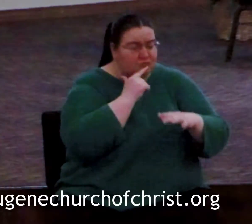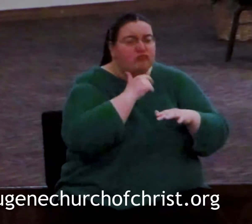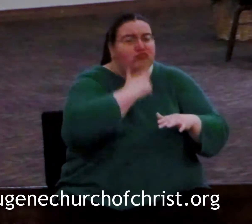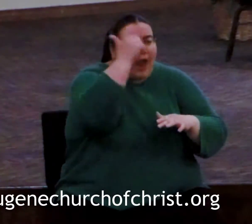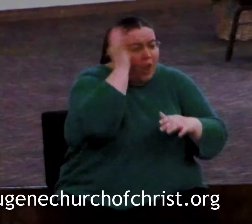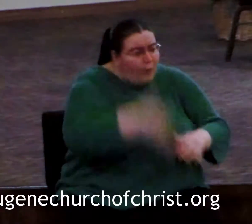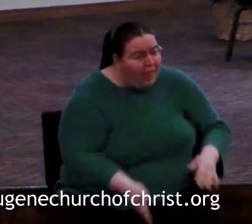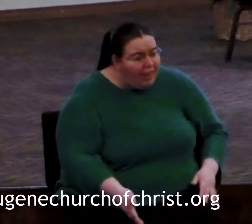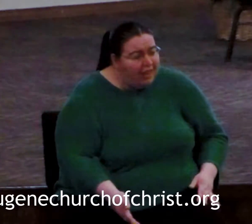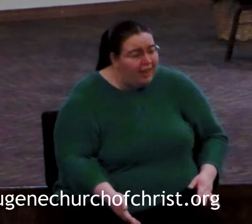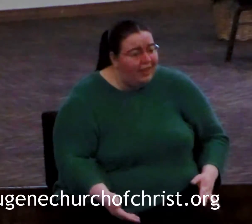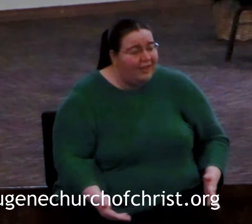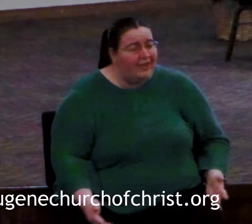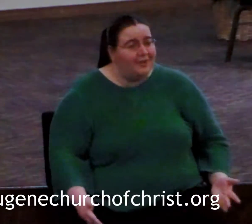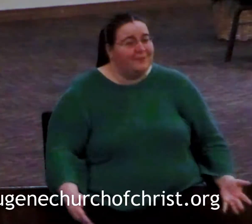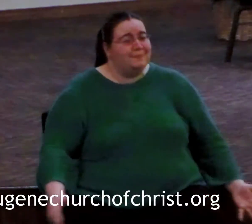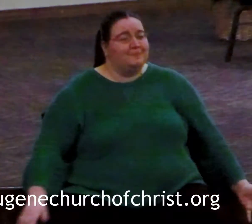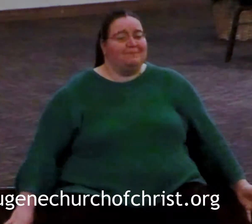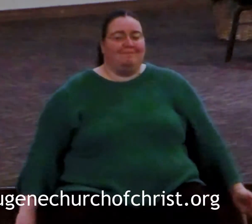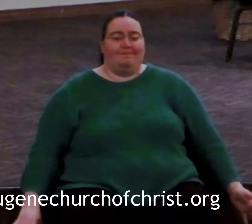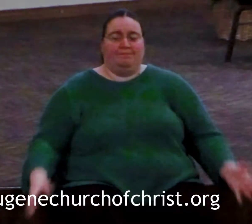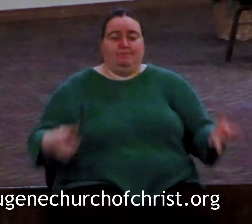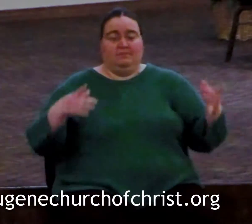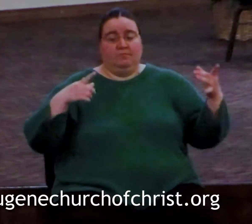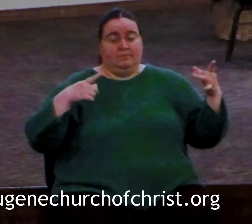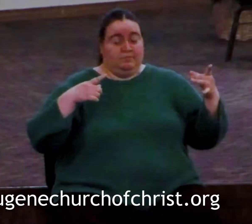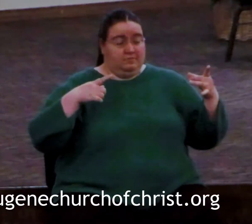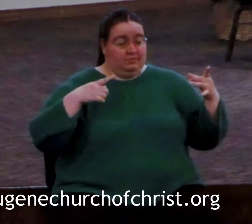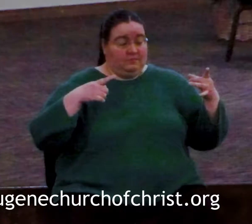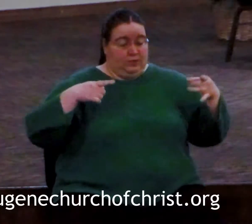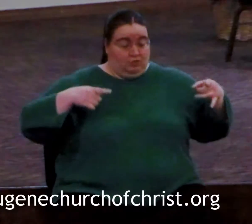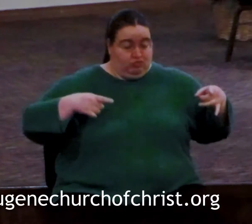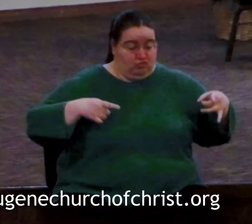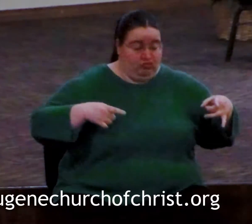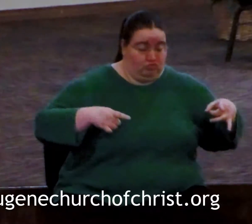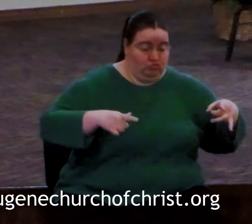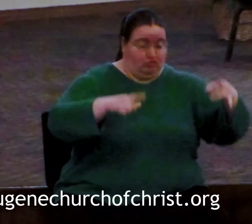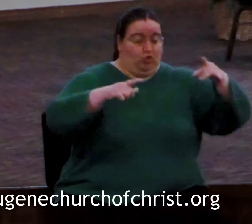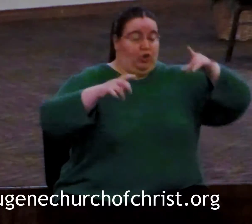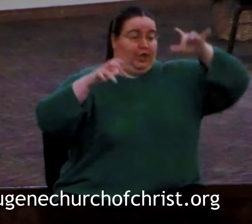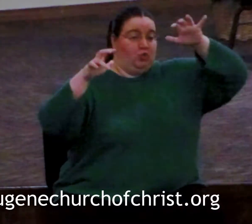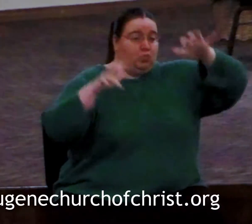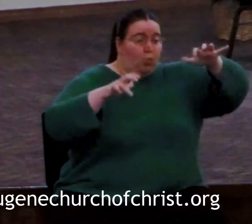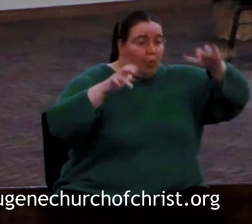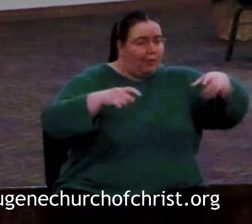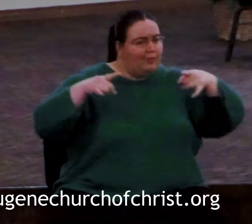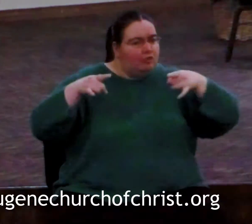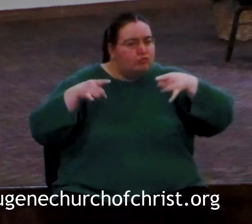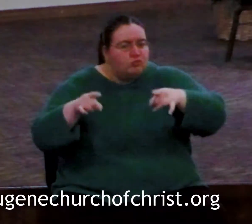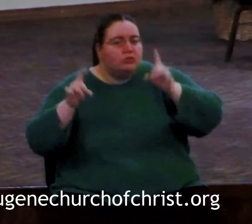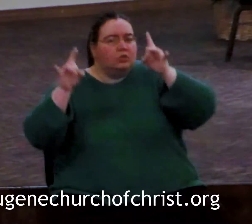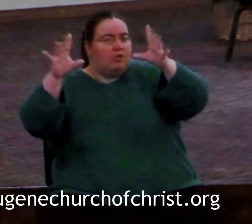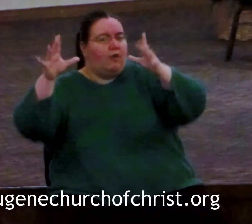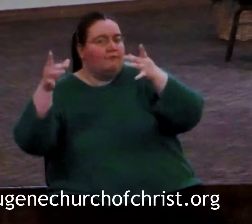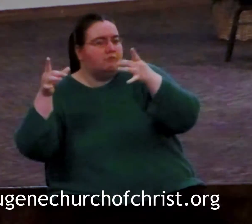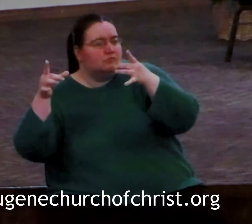If you are in the middle of a storm, it is sometimes hard to see anything other than that storm.